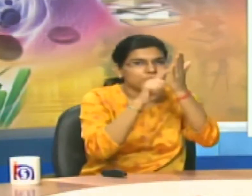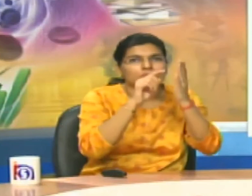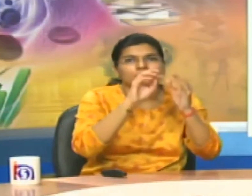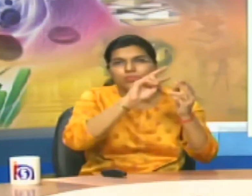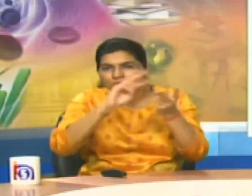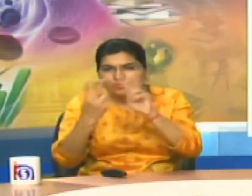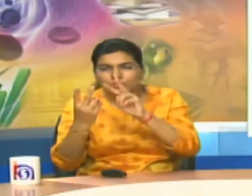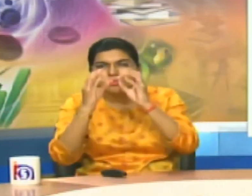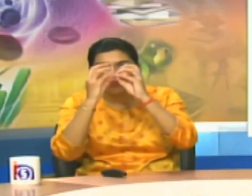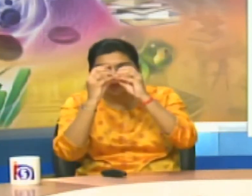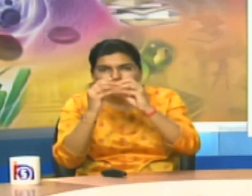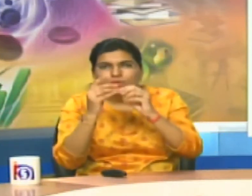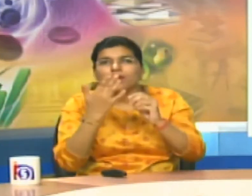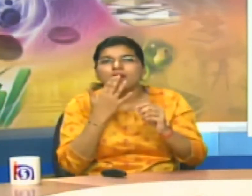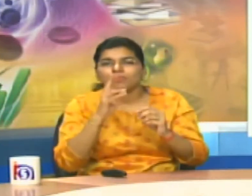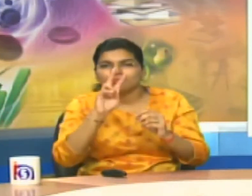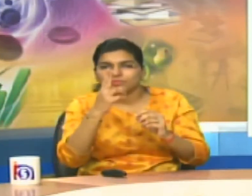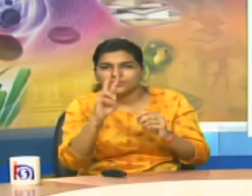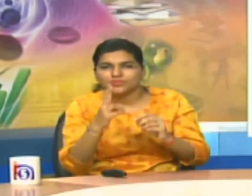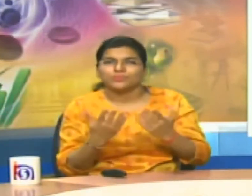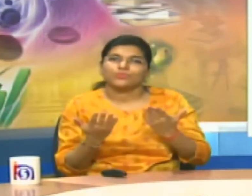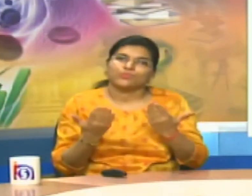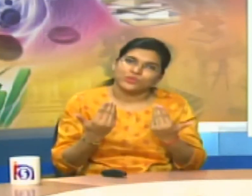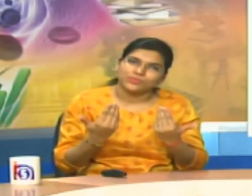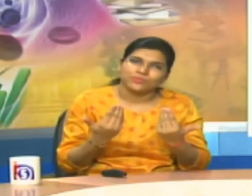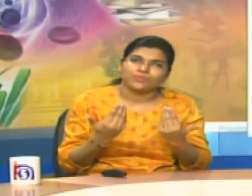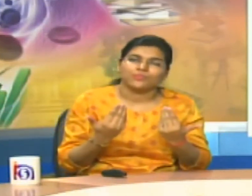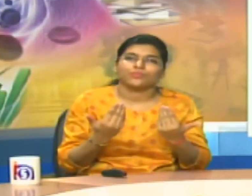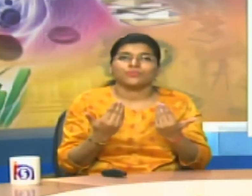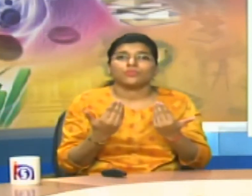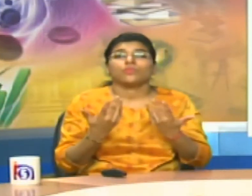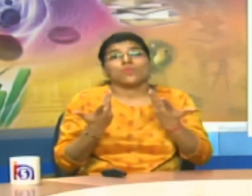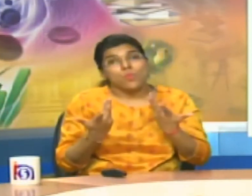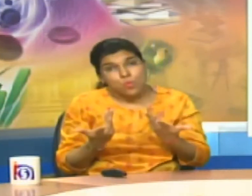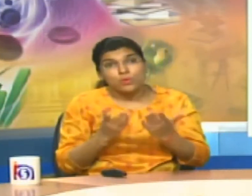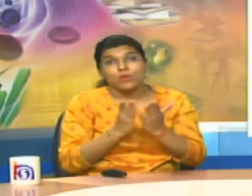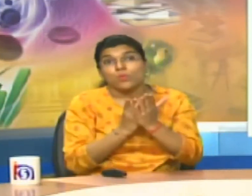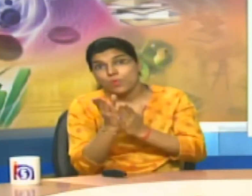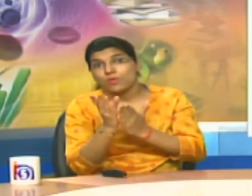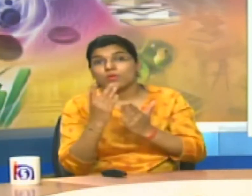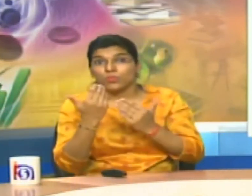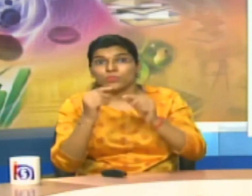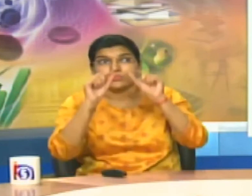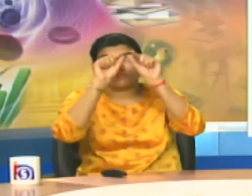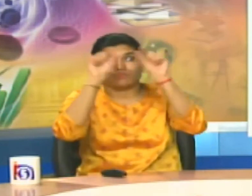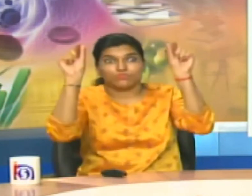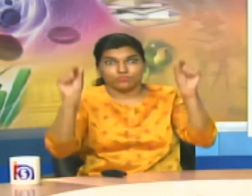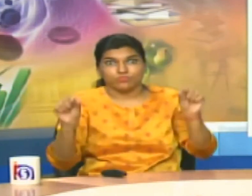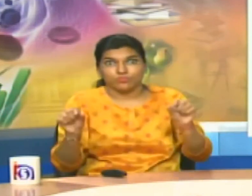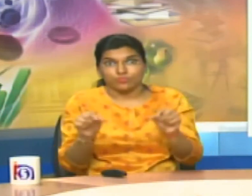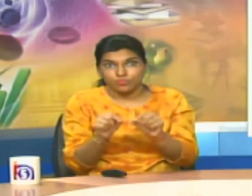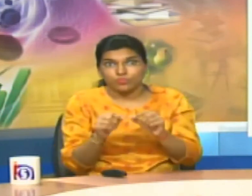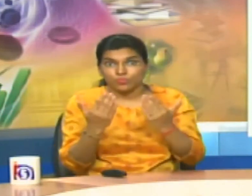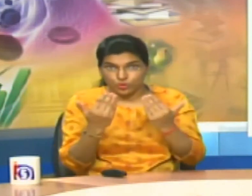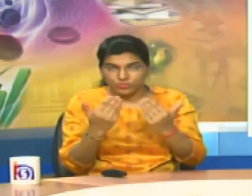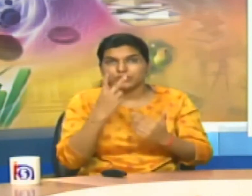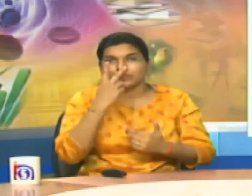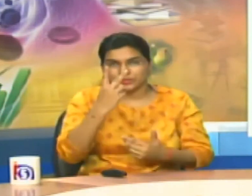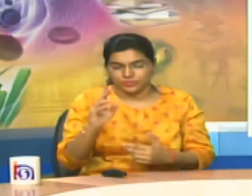as per your choice. You want to change the color of the text, that is also possible. There are different ways to make